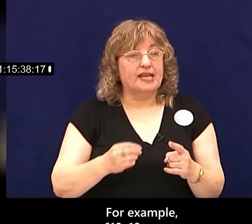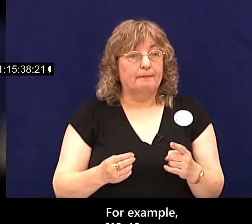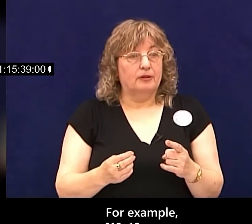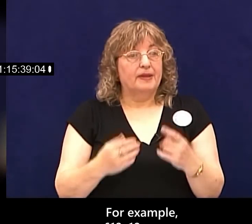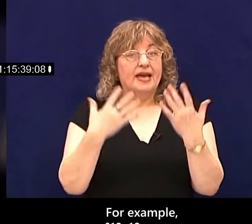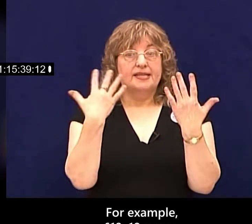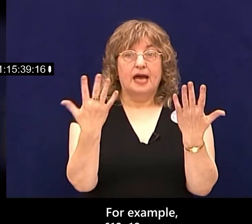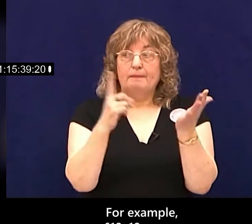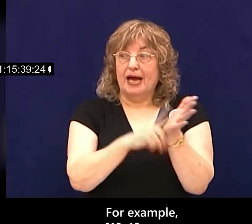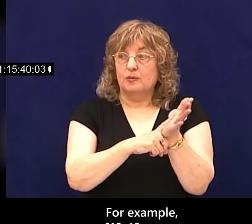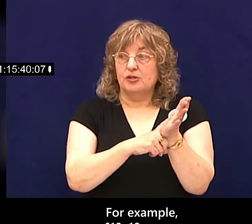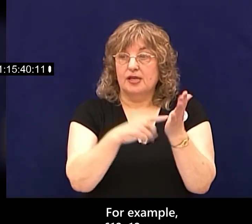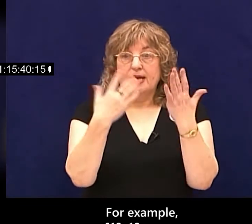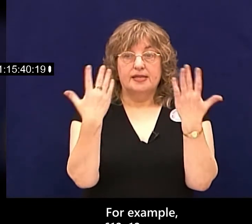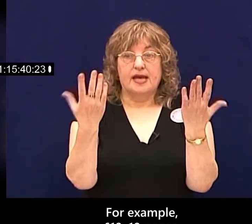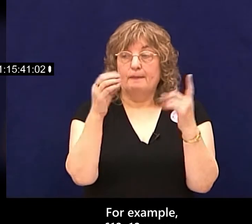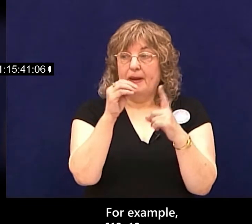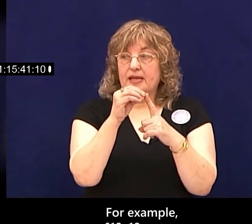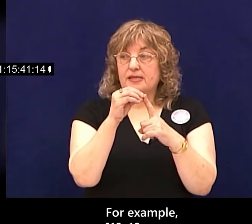example, £10, 10 pence.